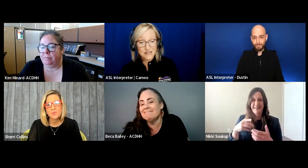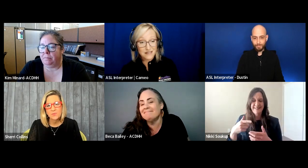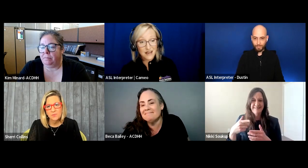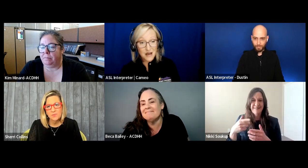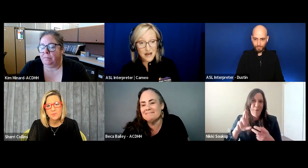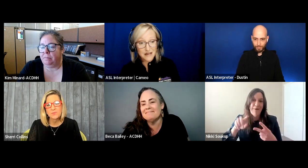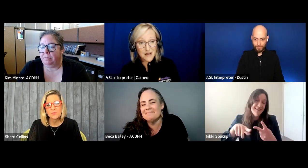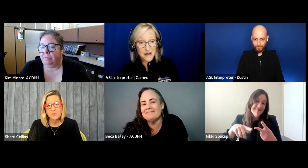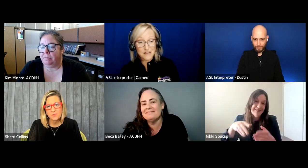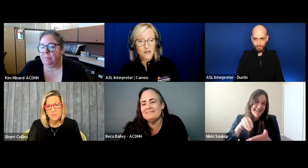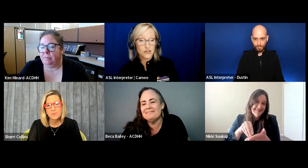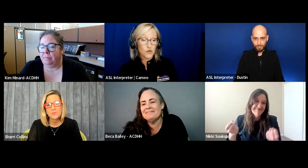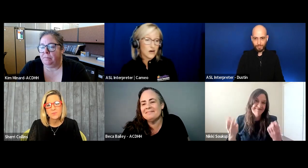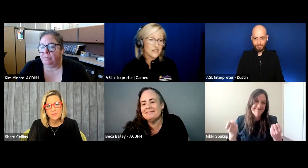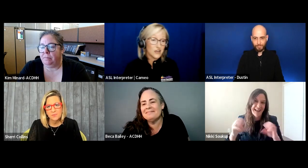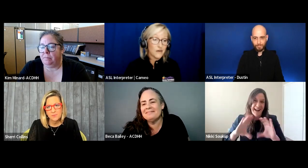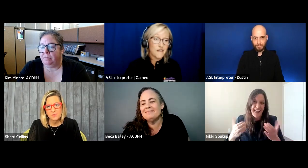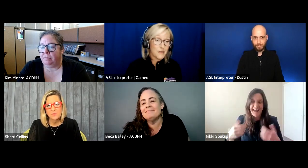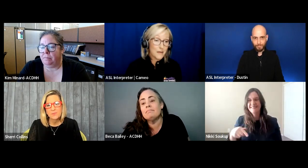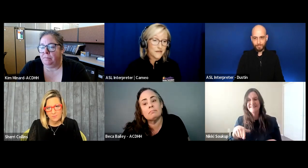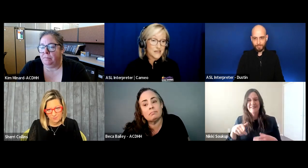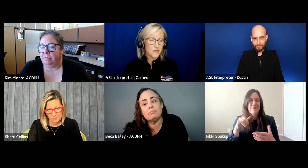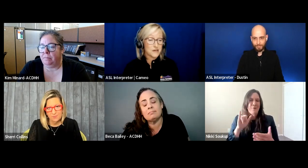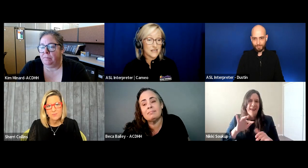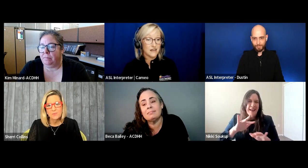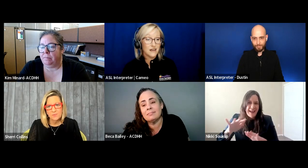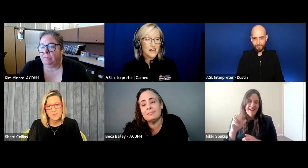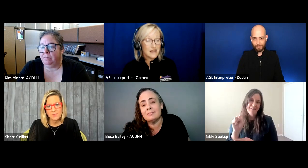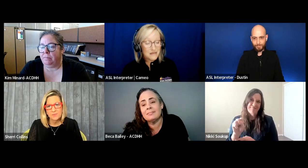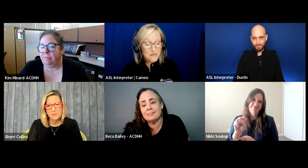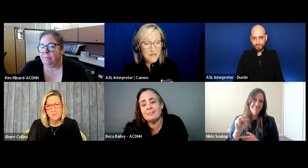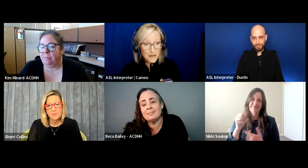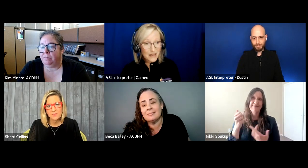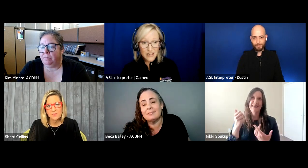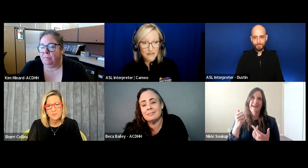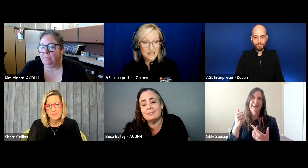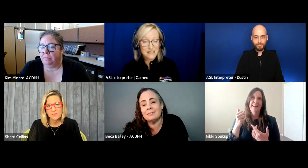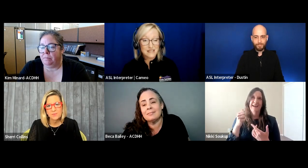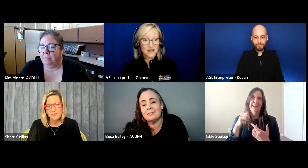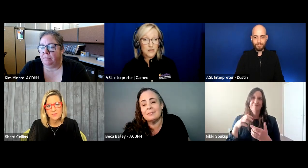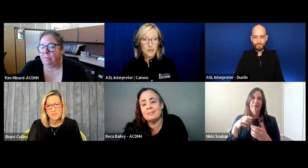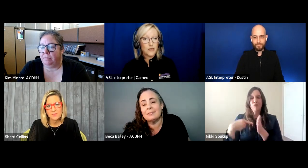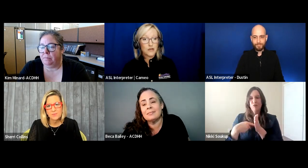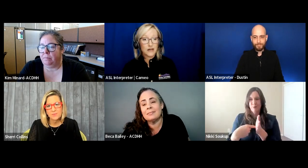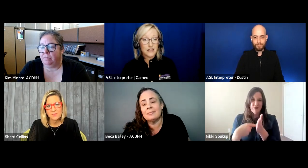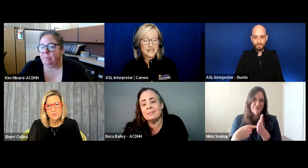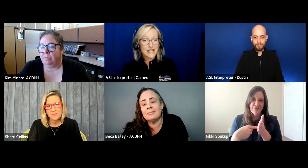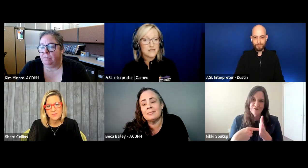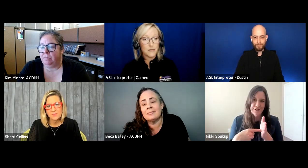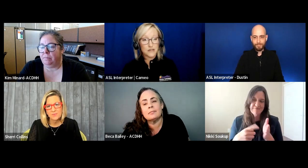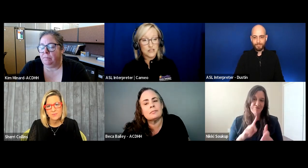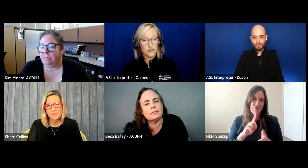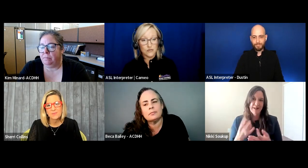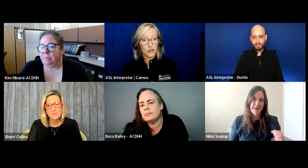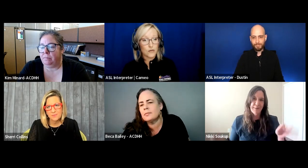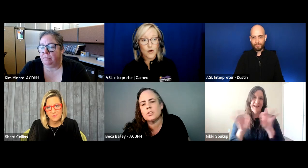about deaf culture, or, a family member of a deaf person, maybe it could convince people or entice